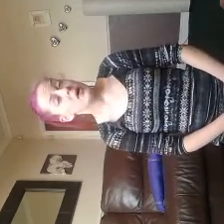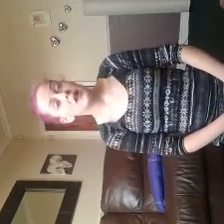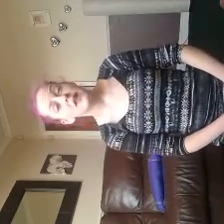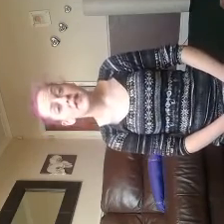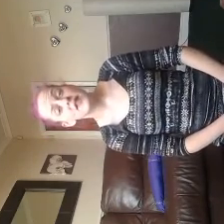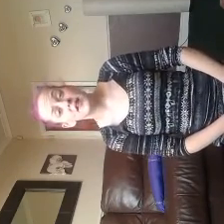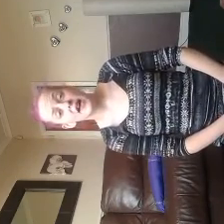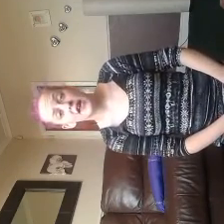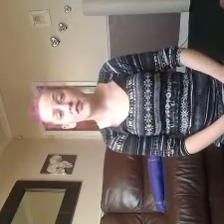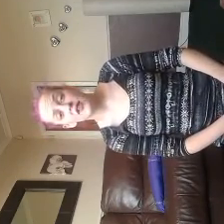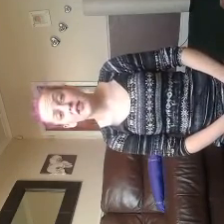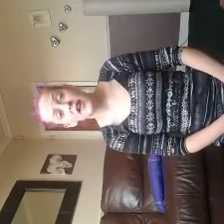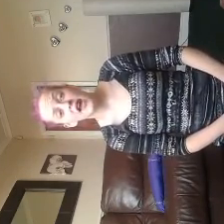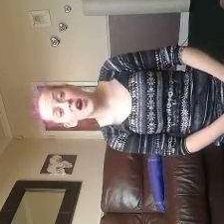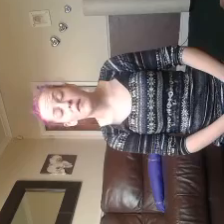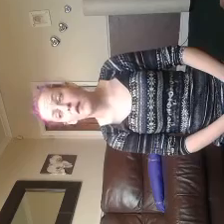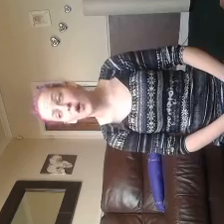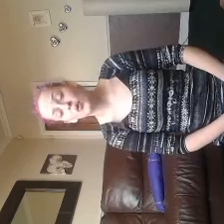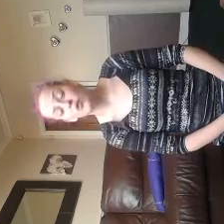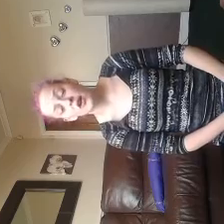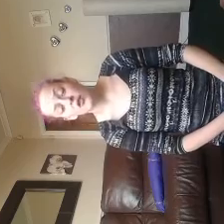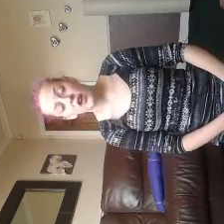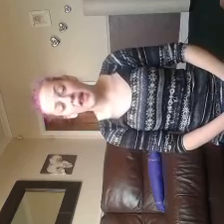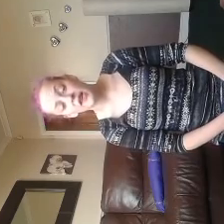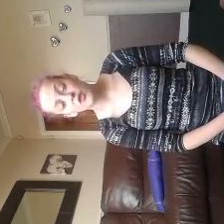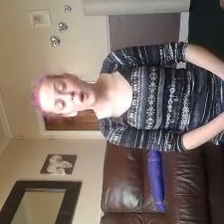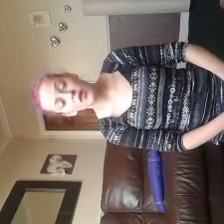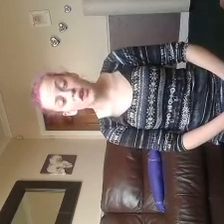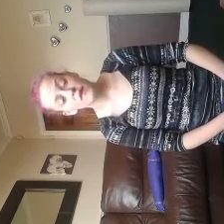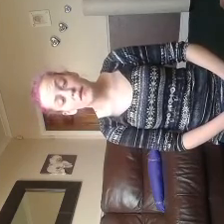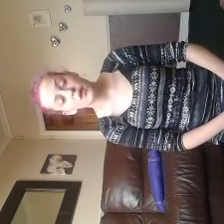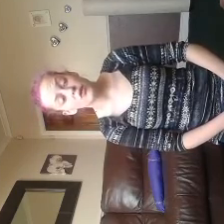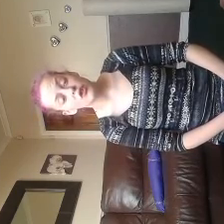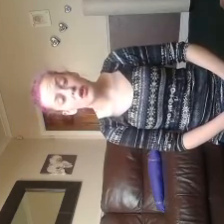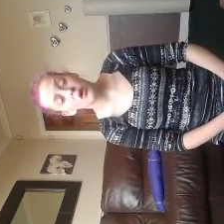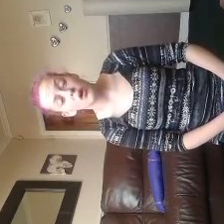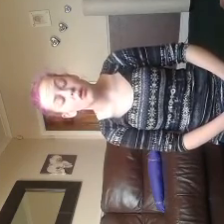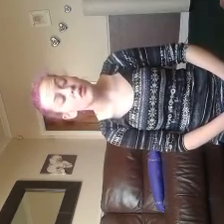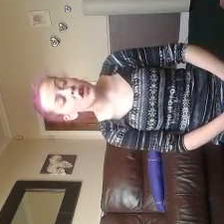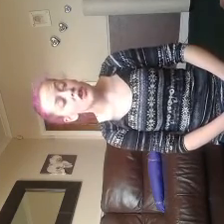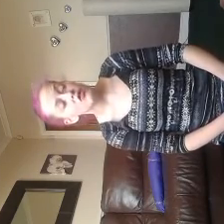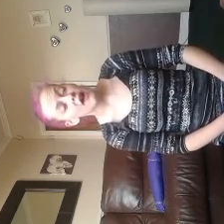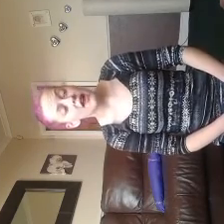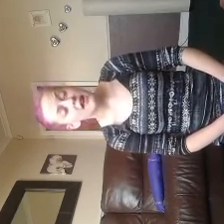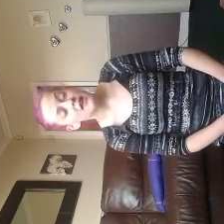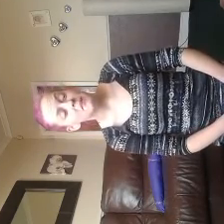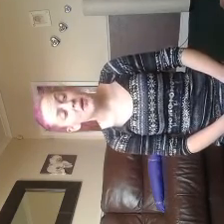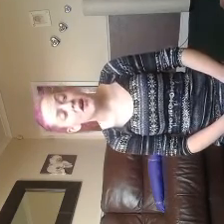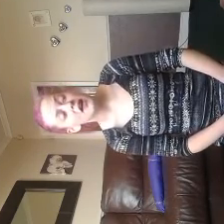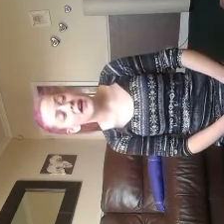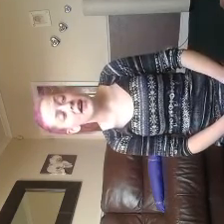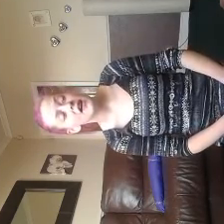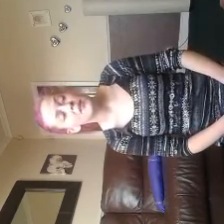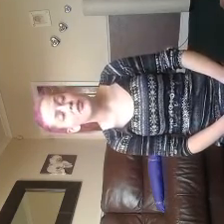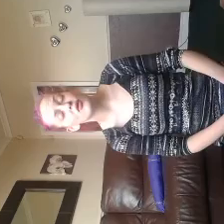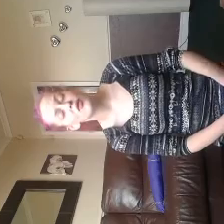Remember, listen as your day unfolds. Challenge what the future holds. Try to keep your head up to